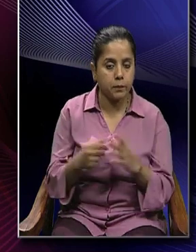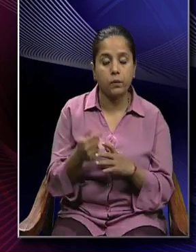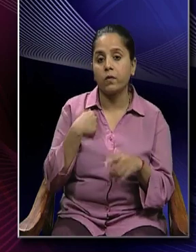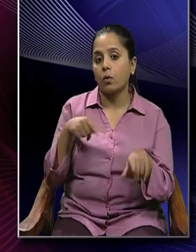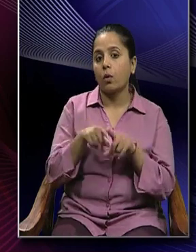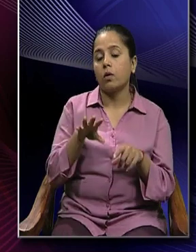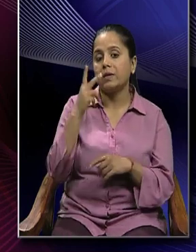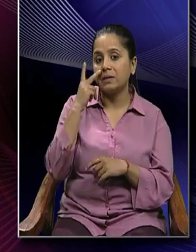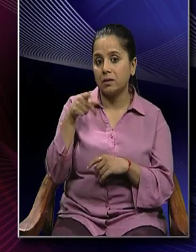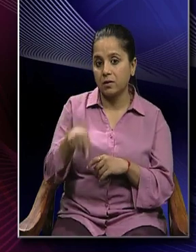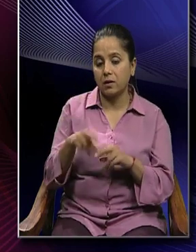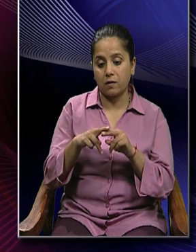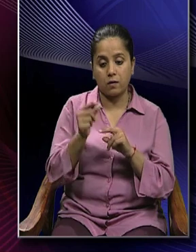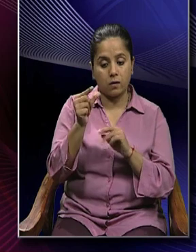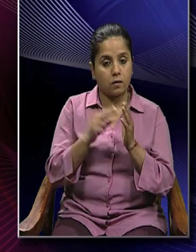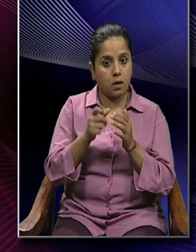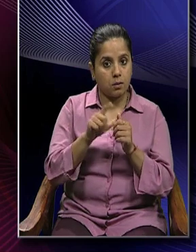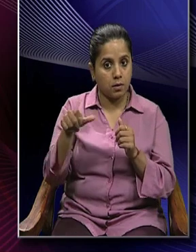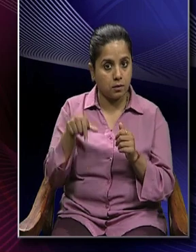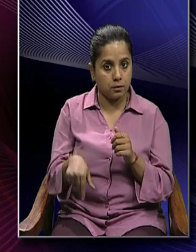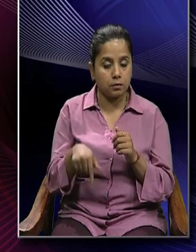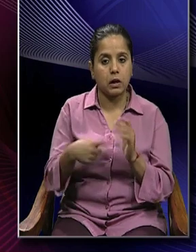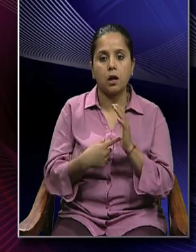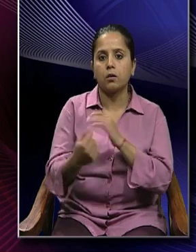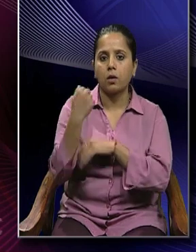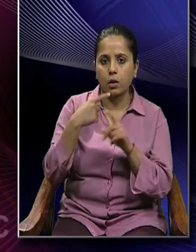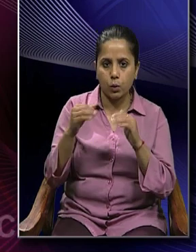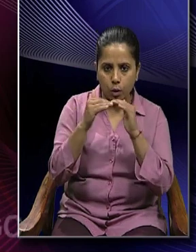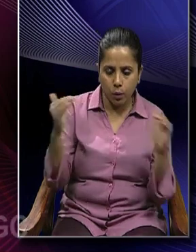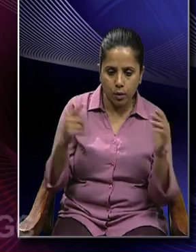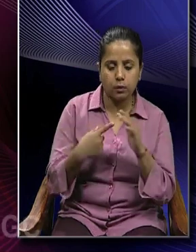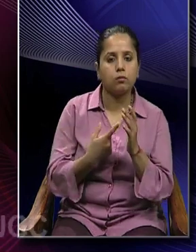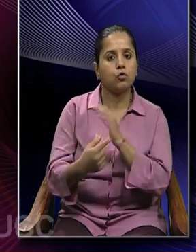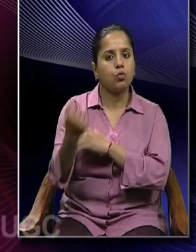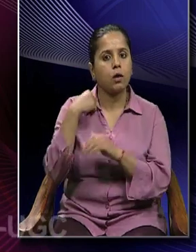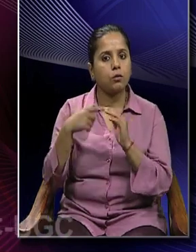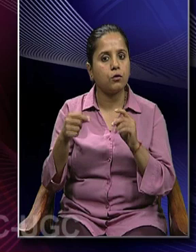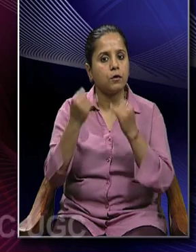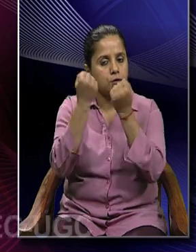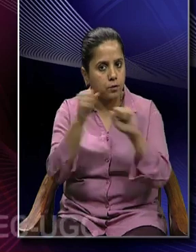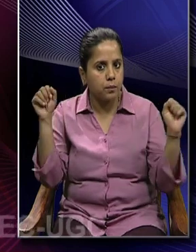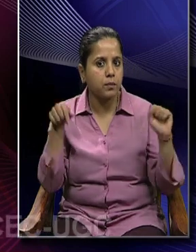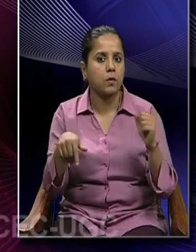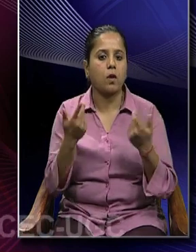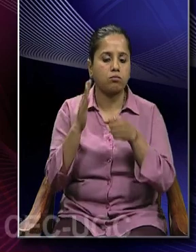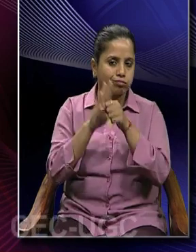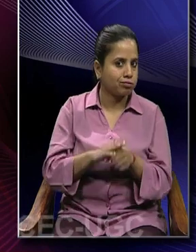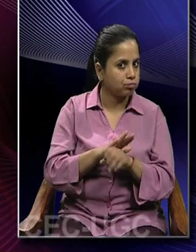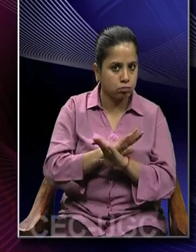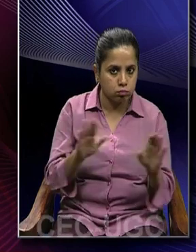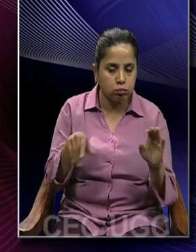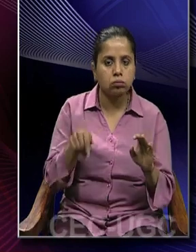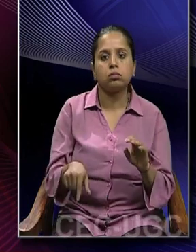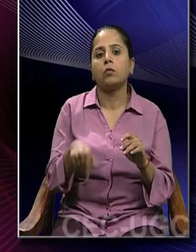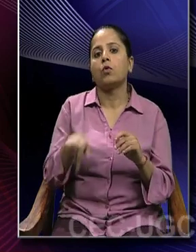also see that these fundamental rights, whether the right to equality or right to freedom, right against exploitation, right to freedom